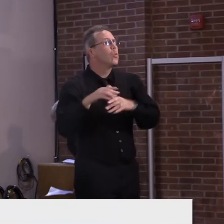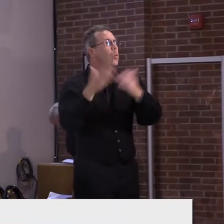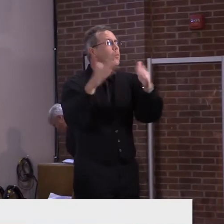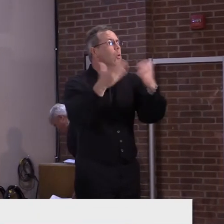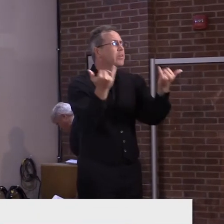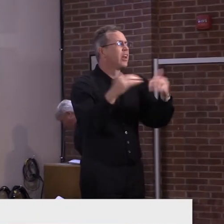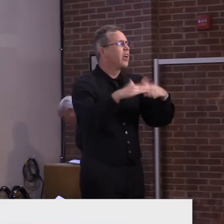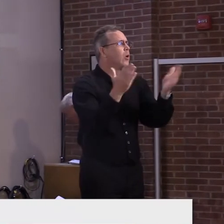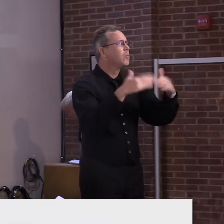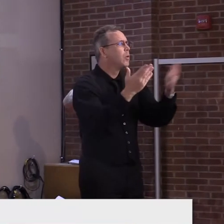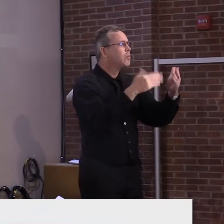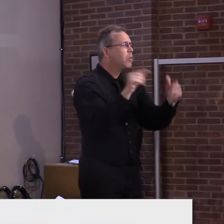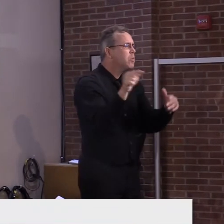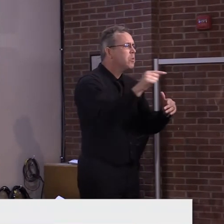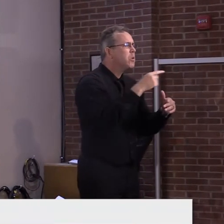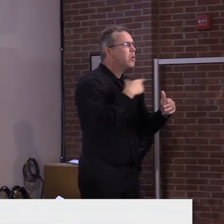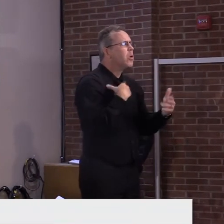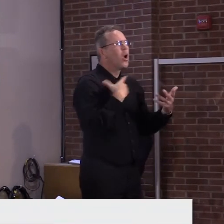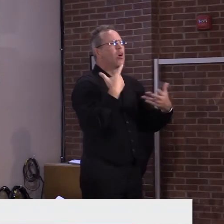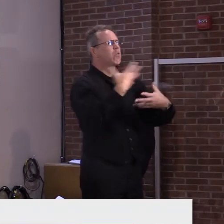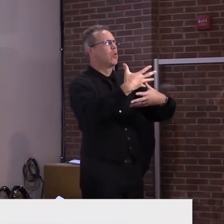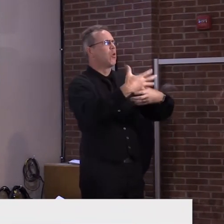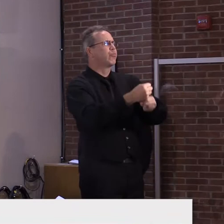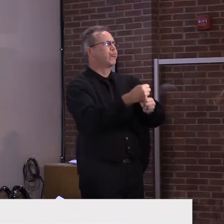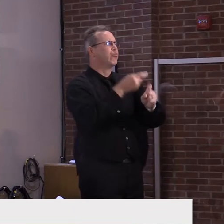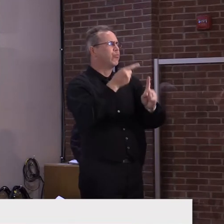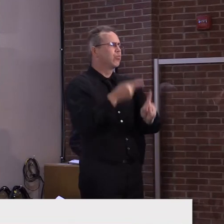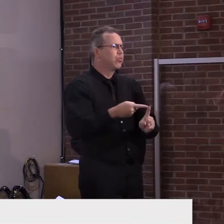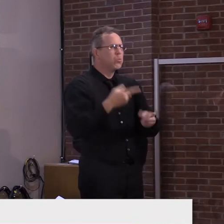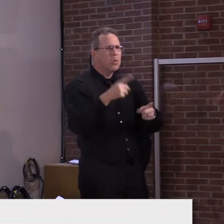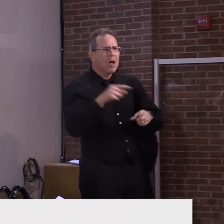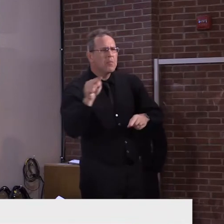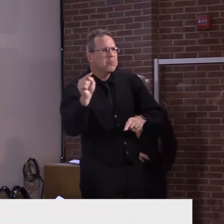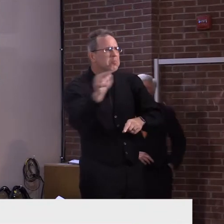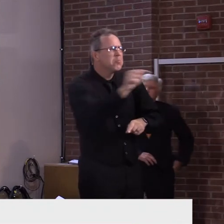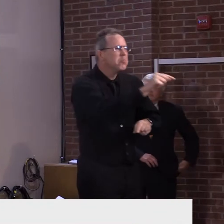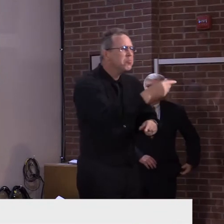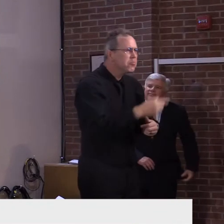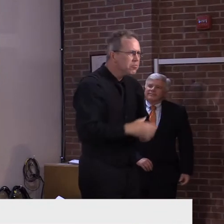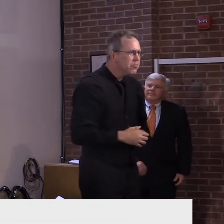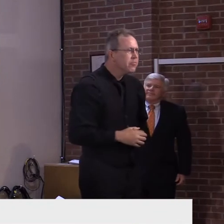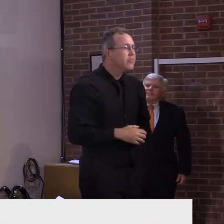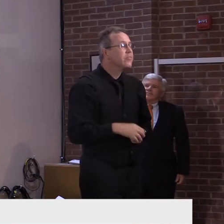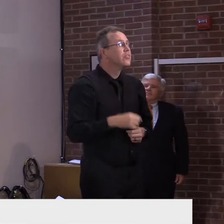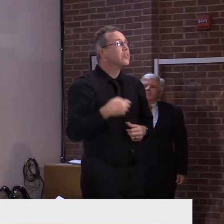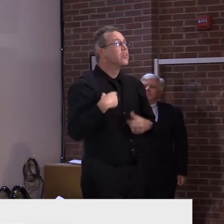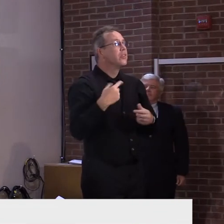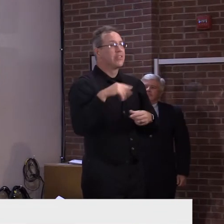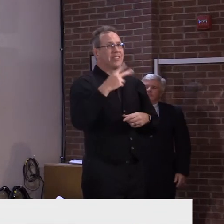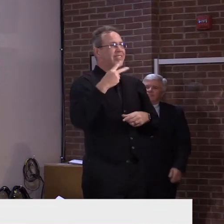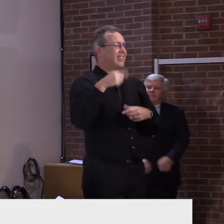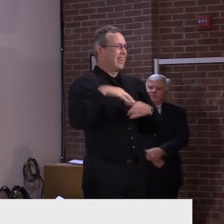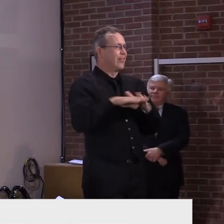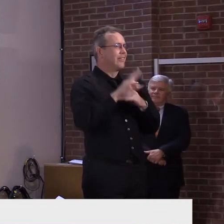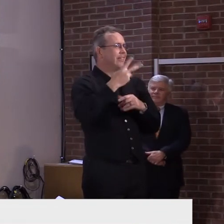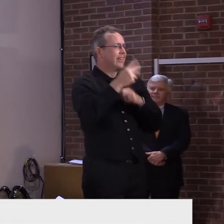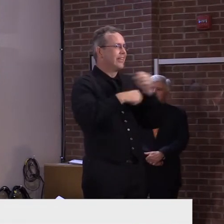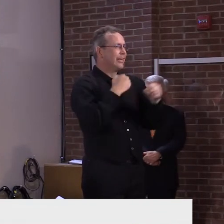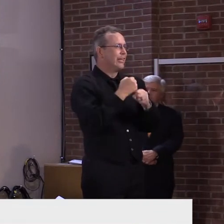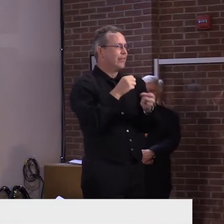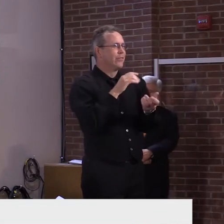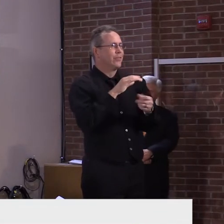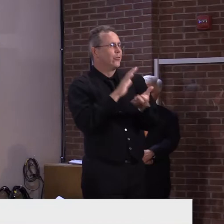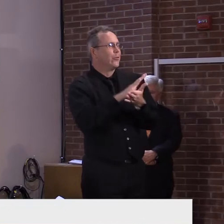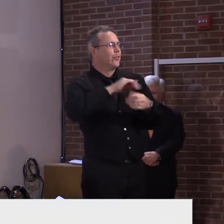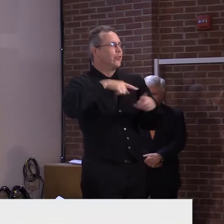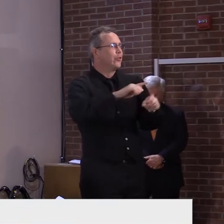in the context of this, our second year of the COVID-19 pandemic, and also the impact of the Delta variant. As Commissioner